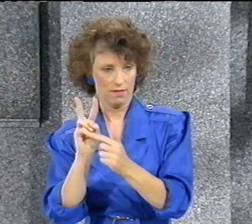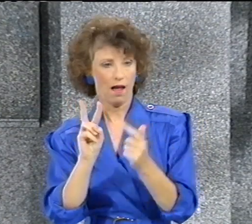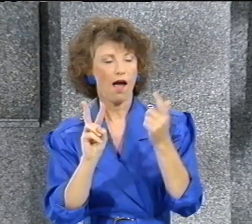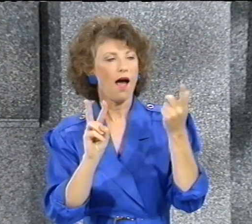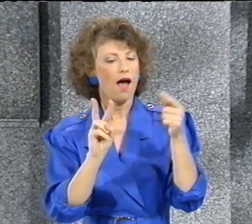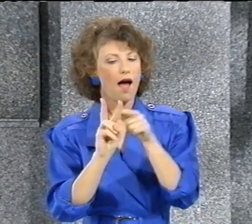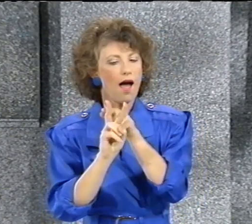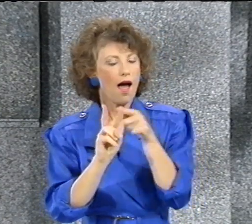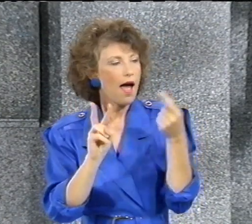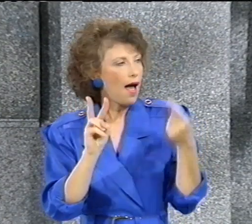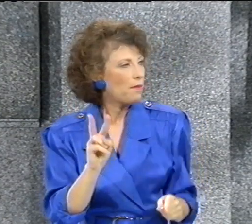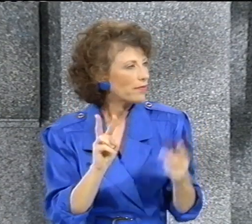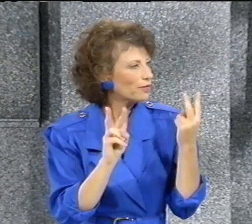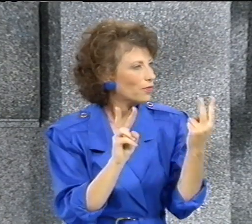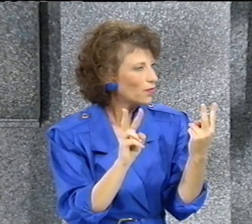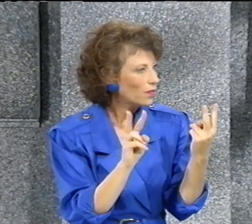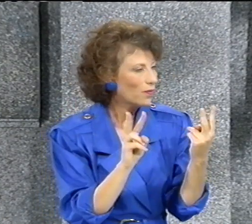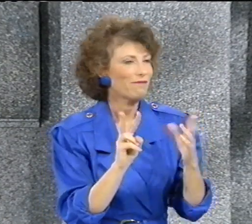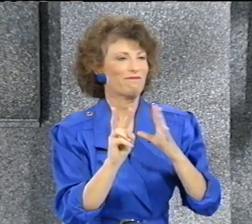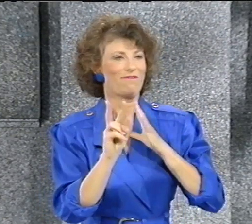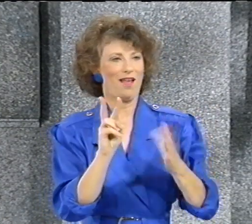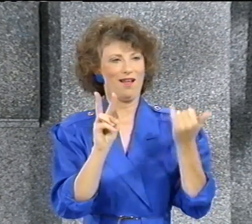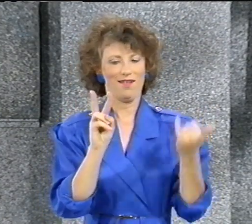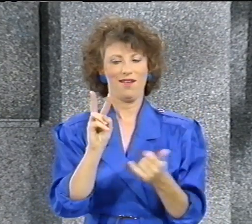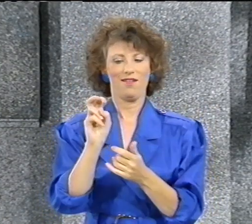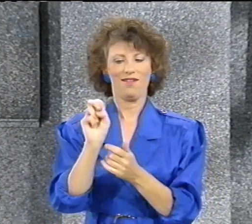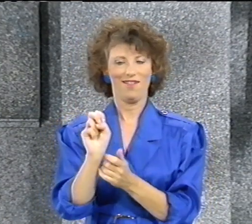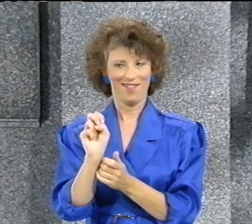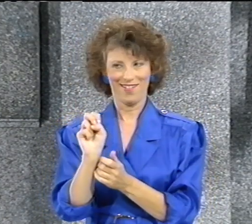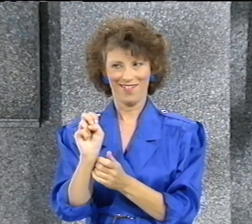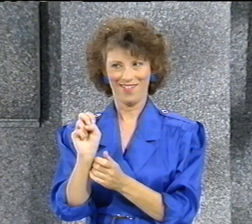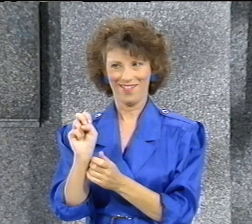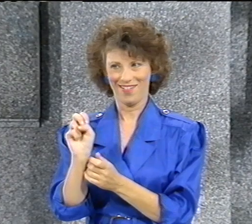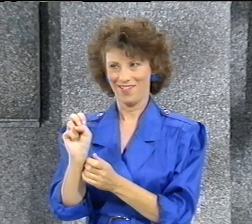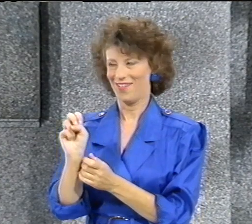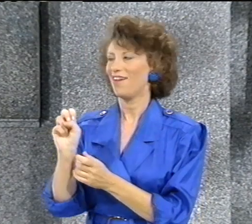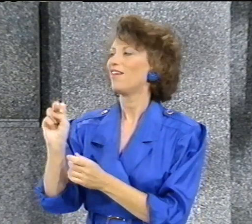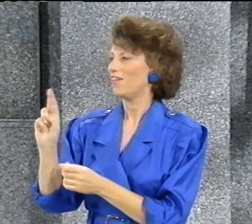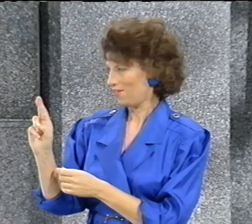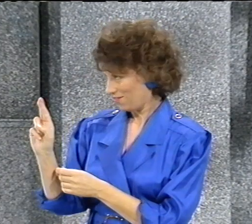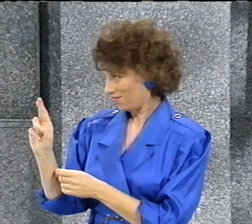Since the V only uses 2 fingers, we can use the shortcut E.